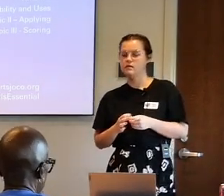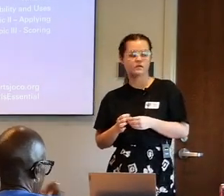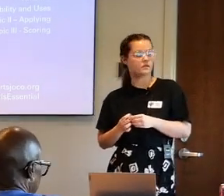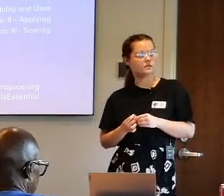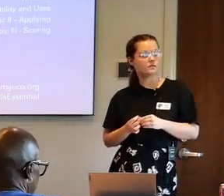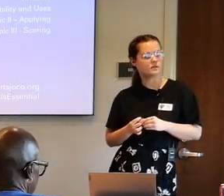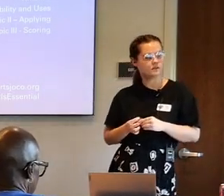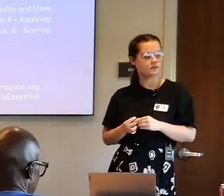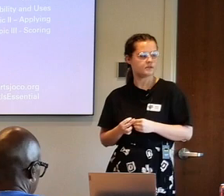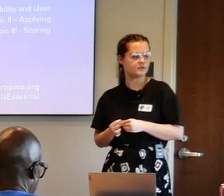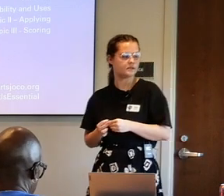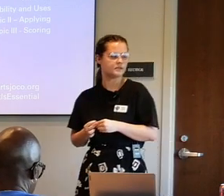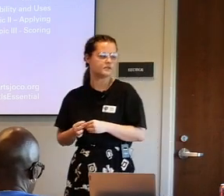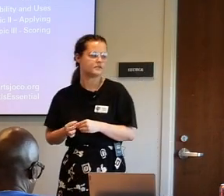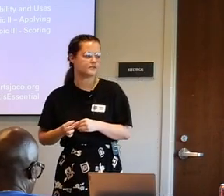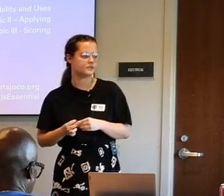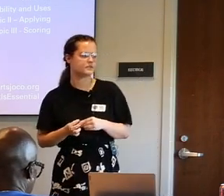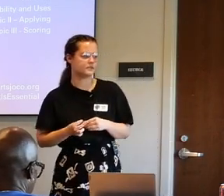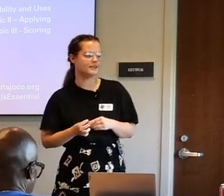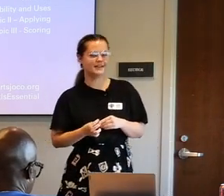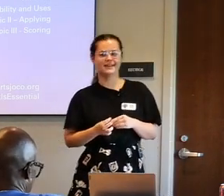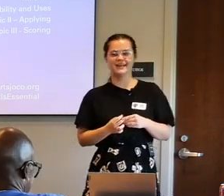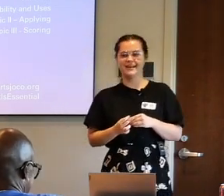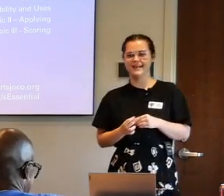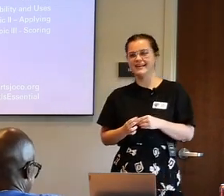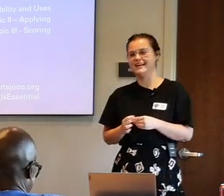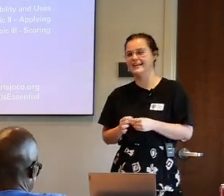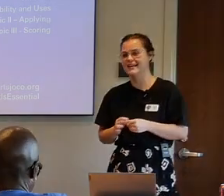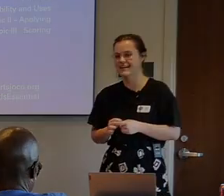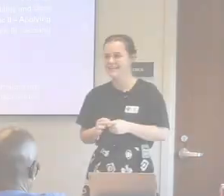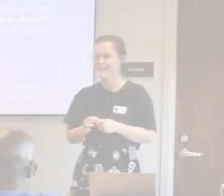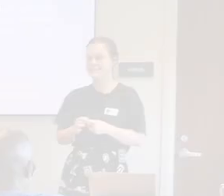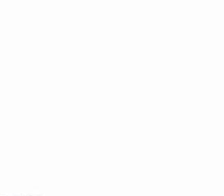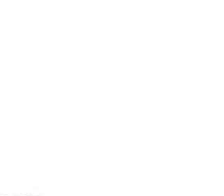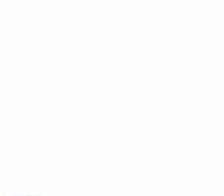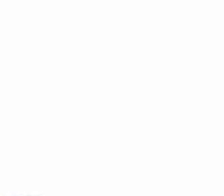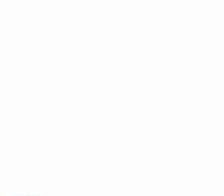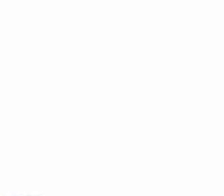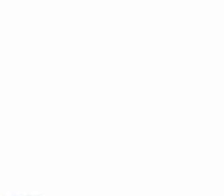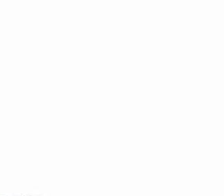So we give you lots of opportunities to tell us about you.